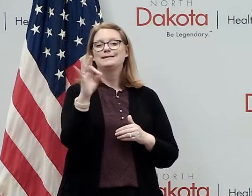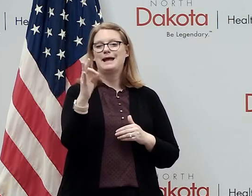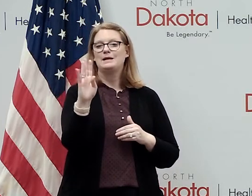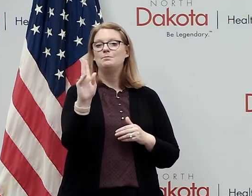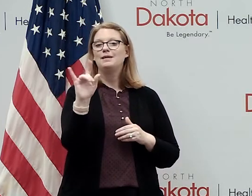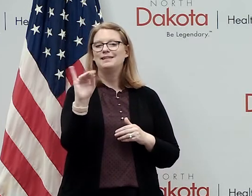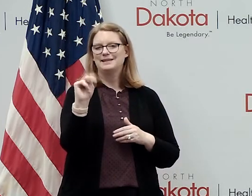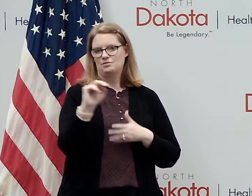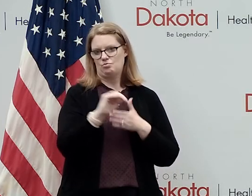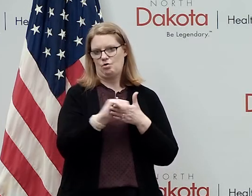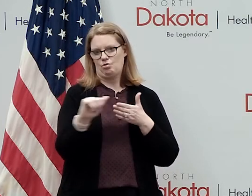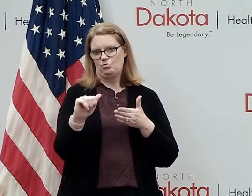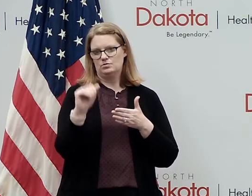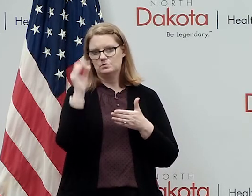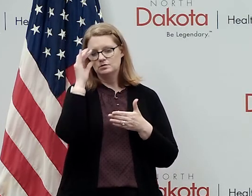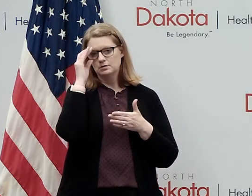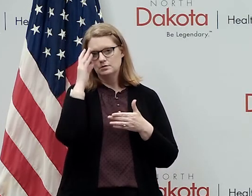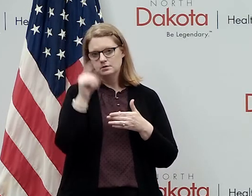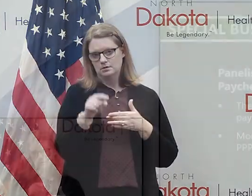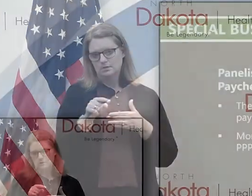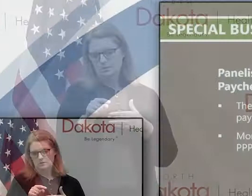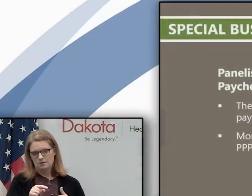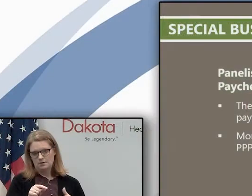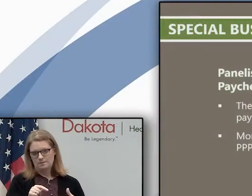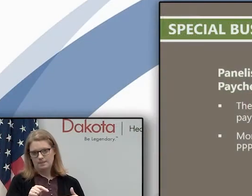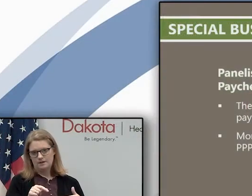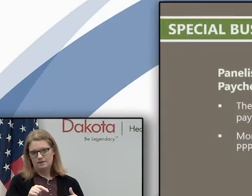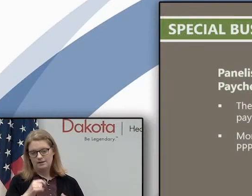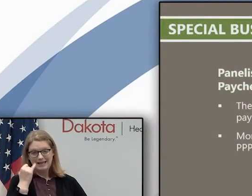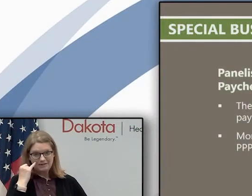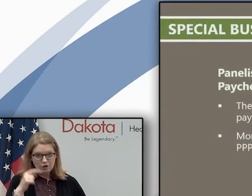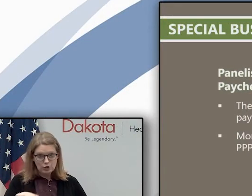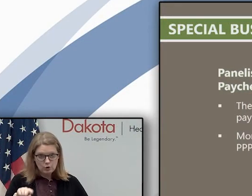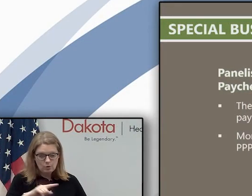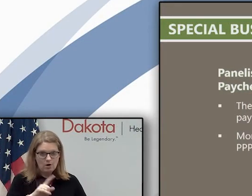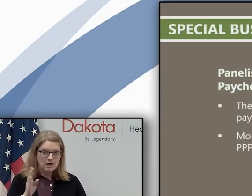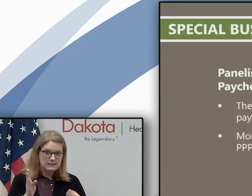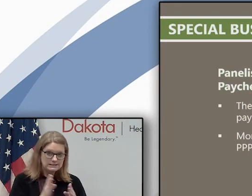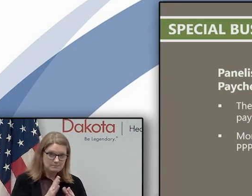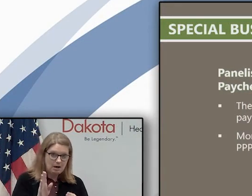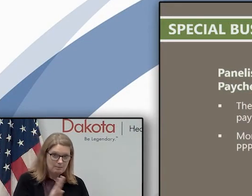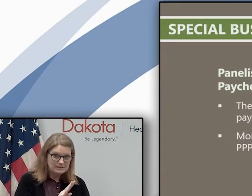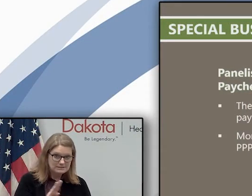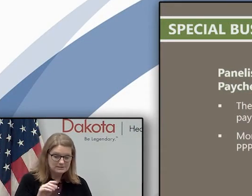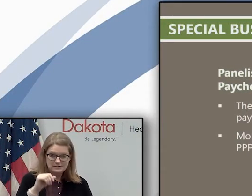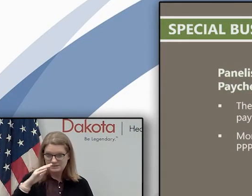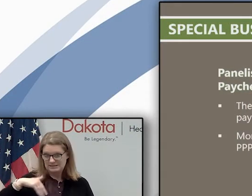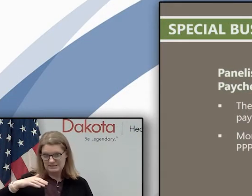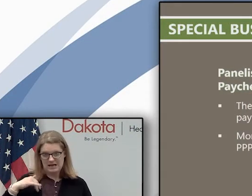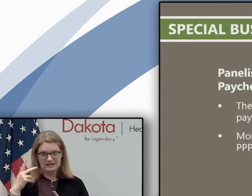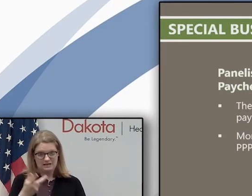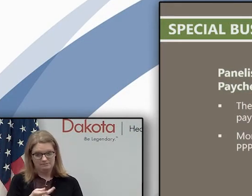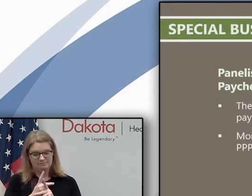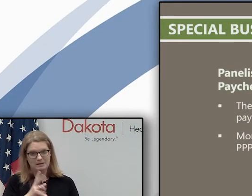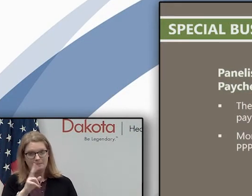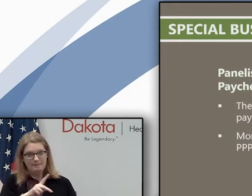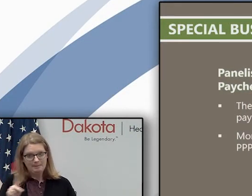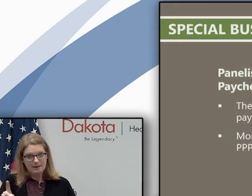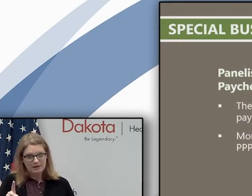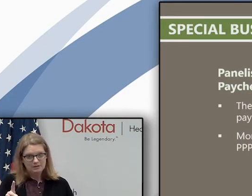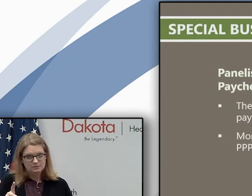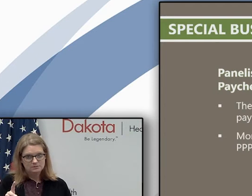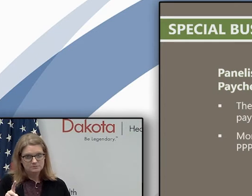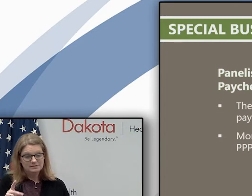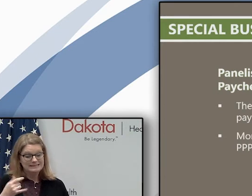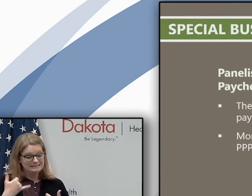billion of assistance. If you are a small business who has not taken out a PPP loan, the PPP loan is